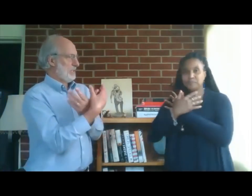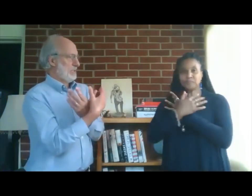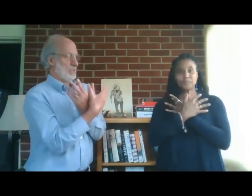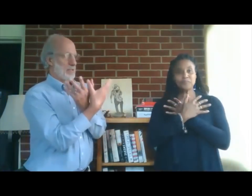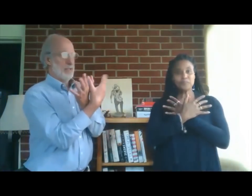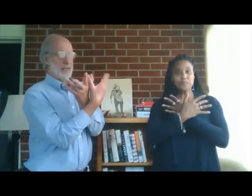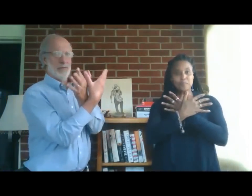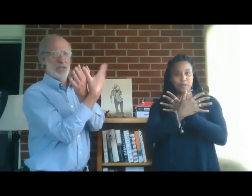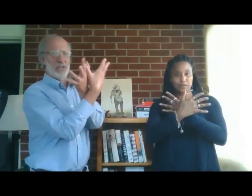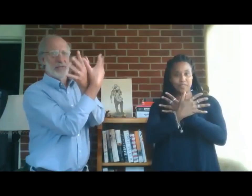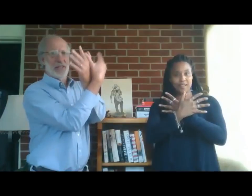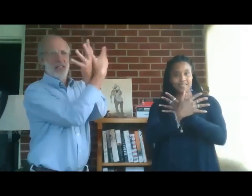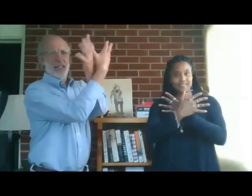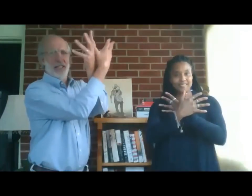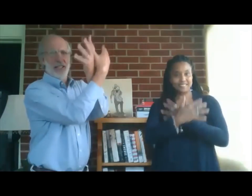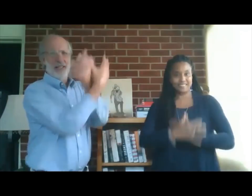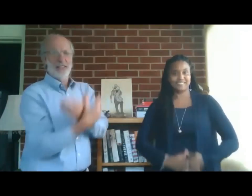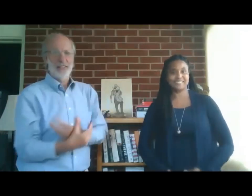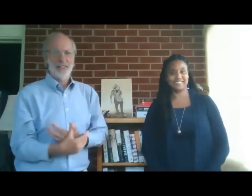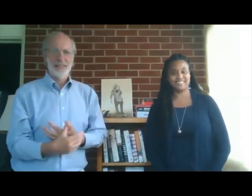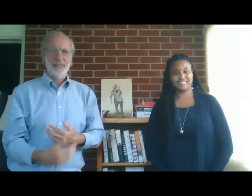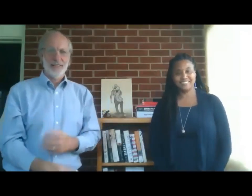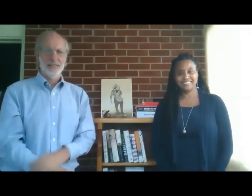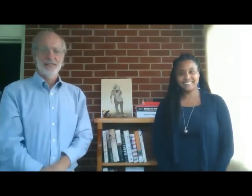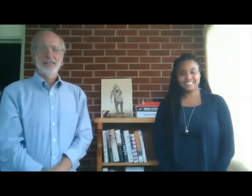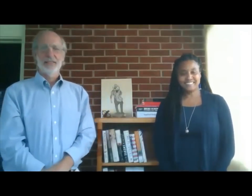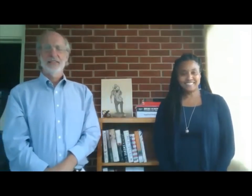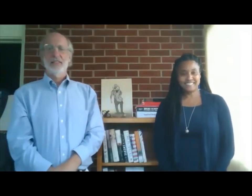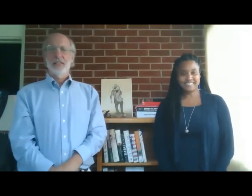Butterfly. Butterfly.